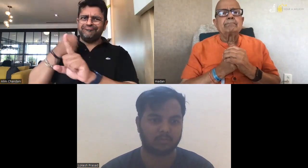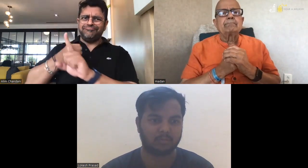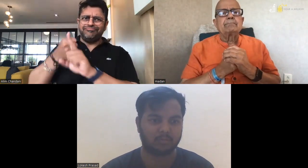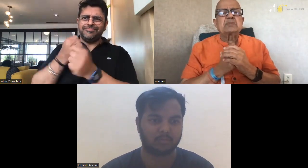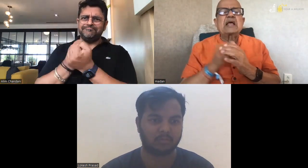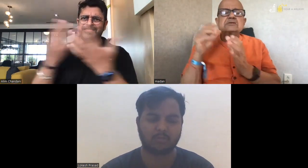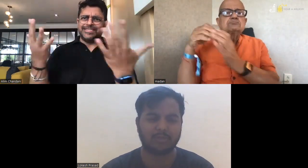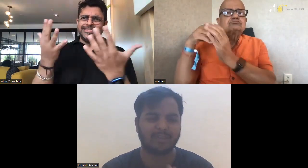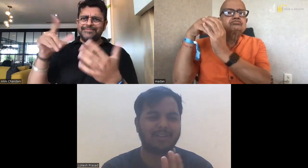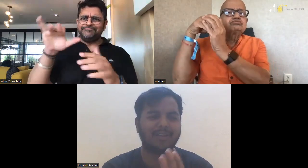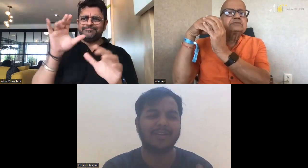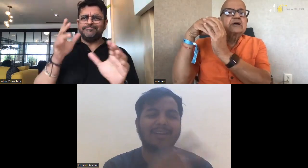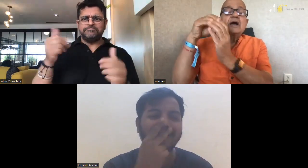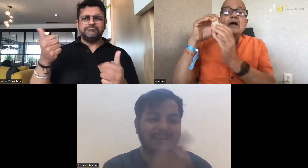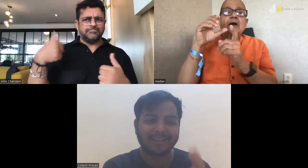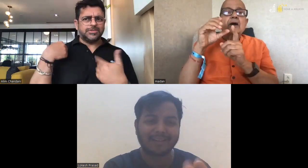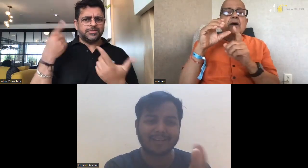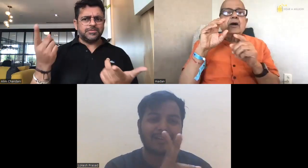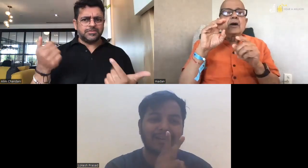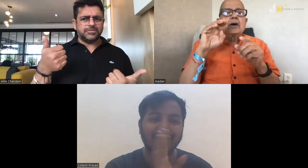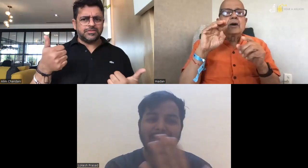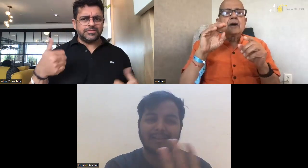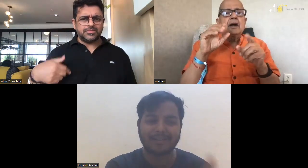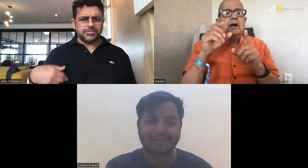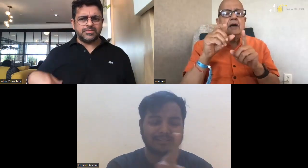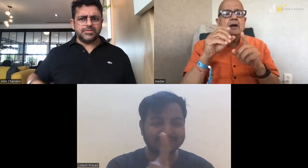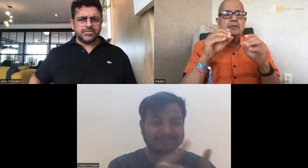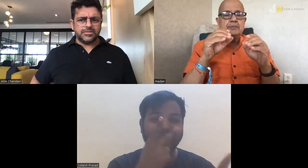and I'm from Mumbai, Bombay.